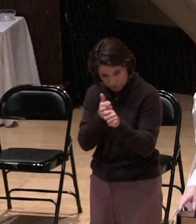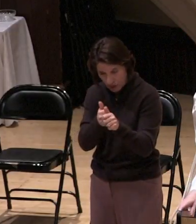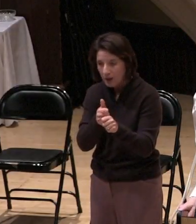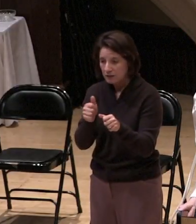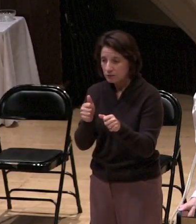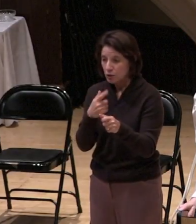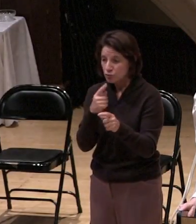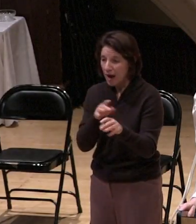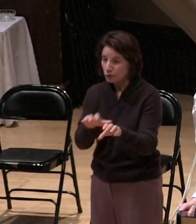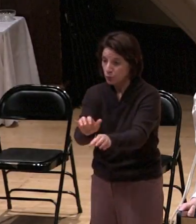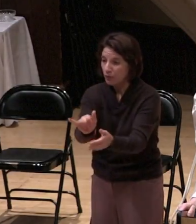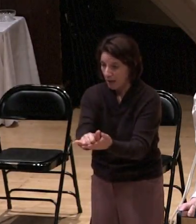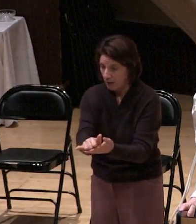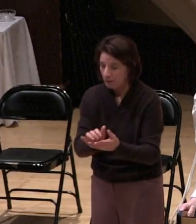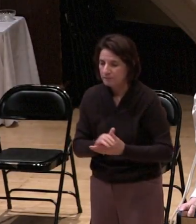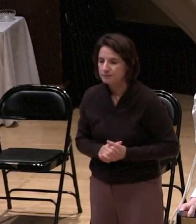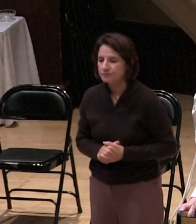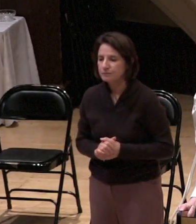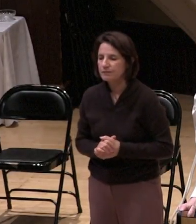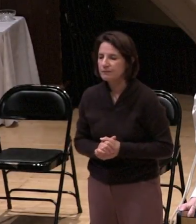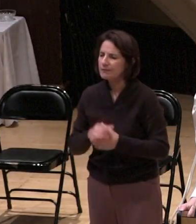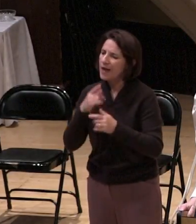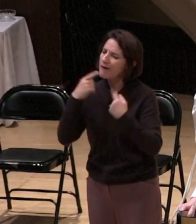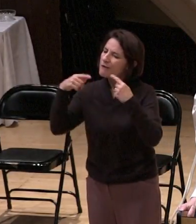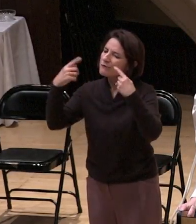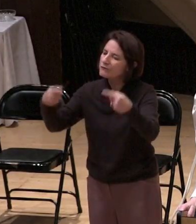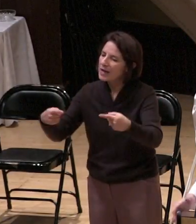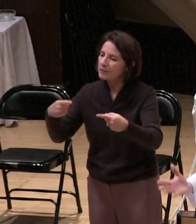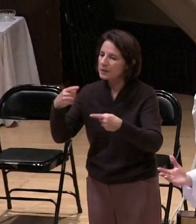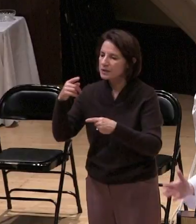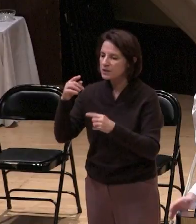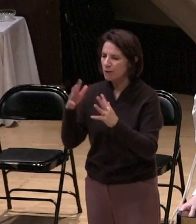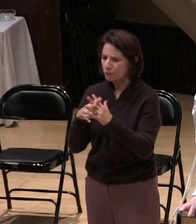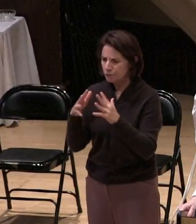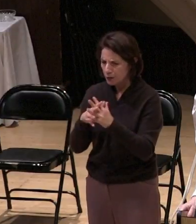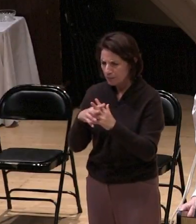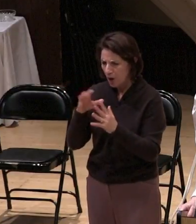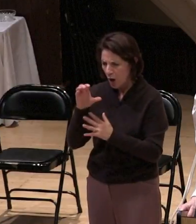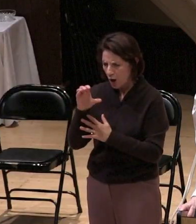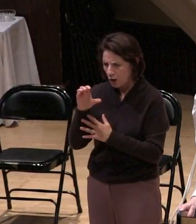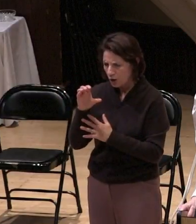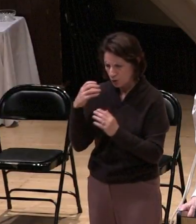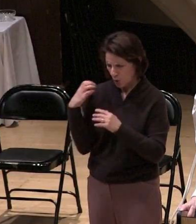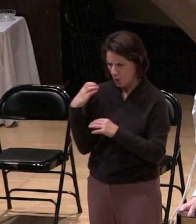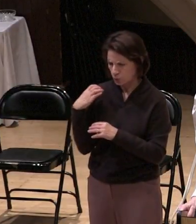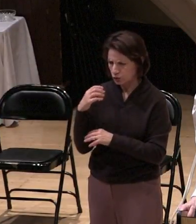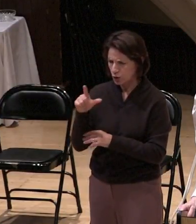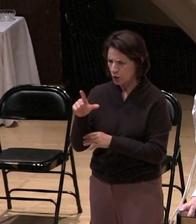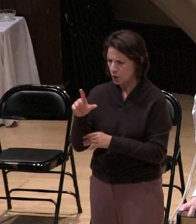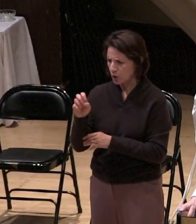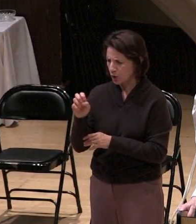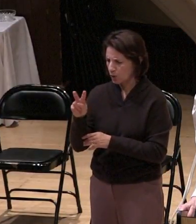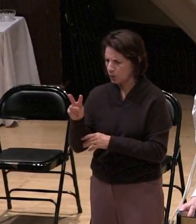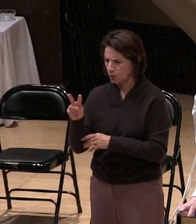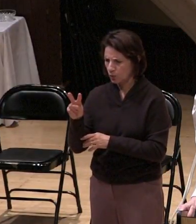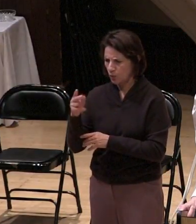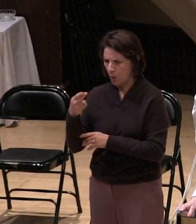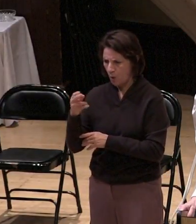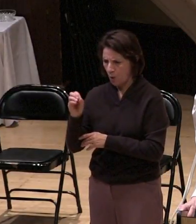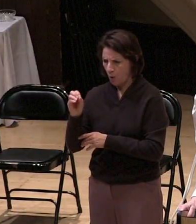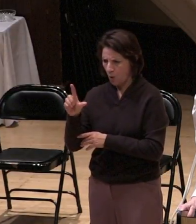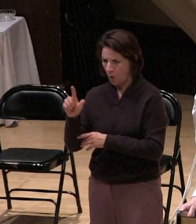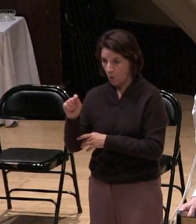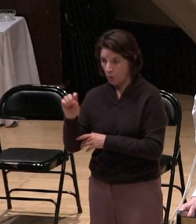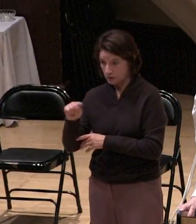There's a famous football coach from Notre Dame, Lou Holtz, many of you would be familiar with him. And he said